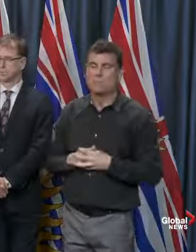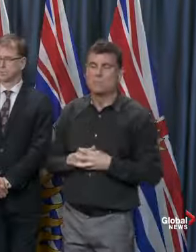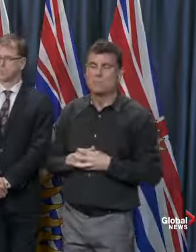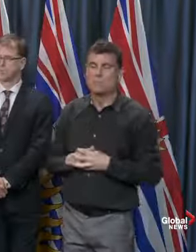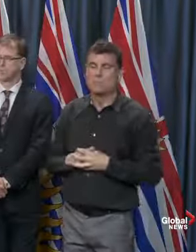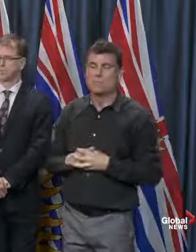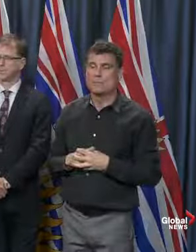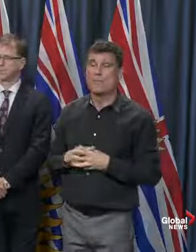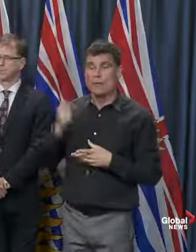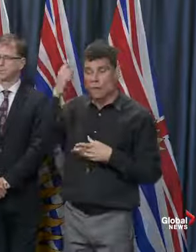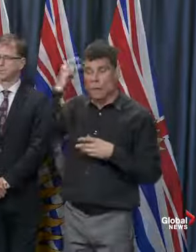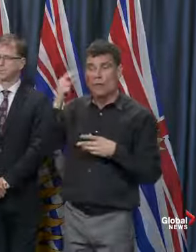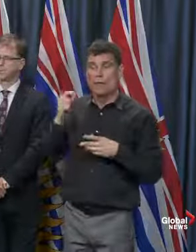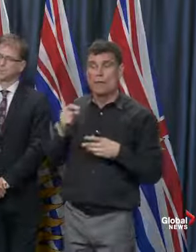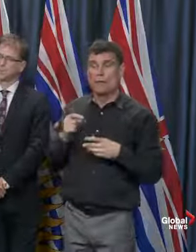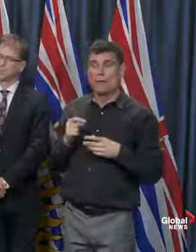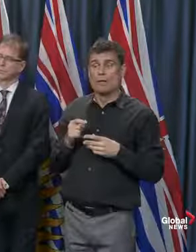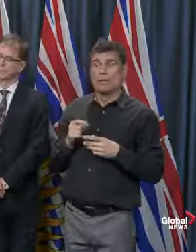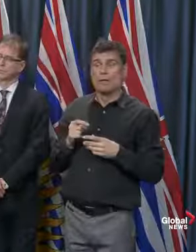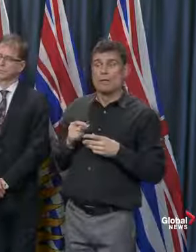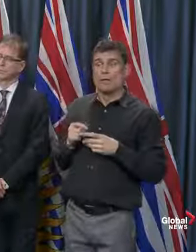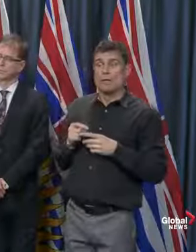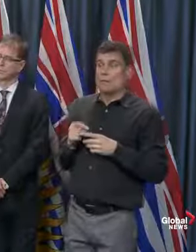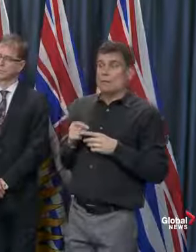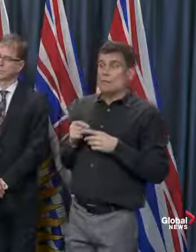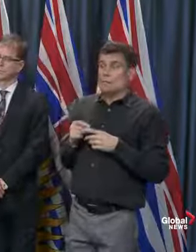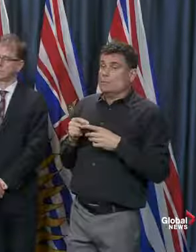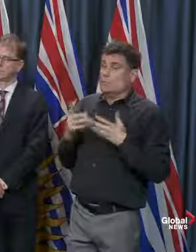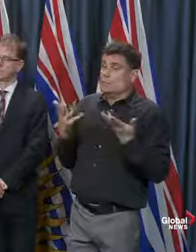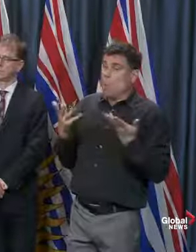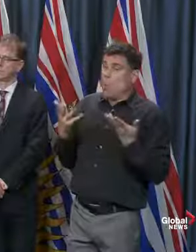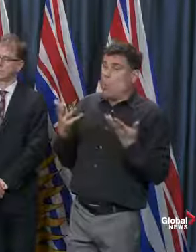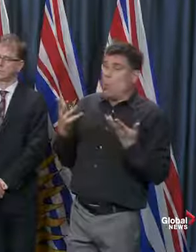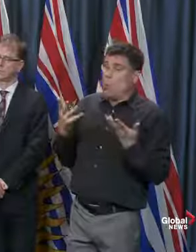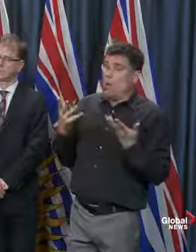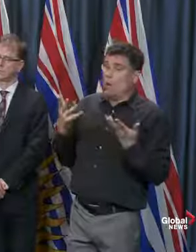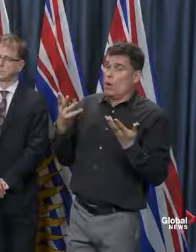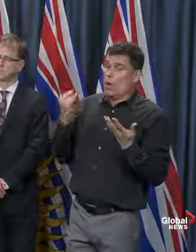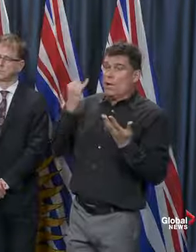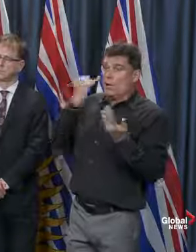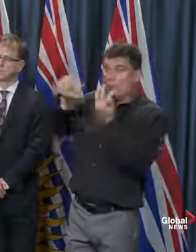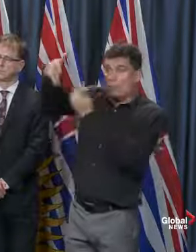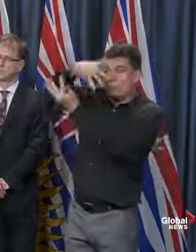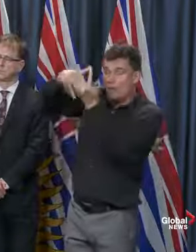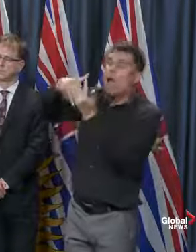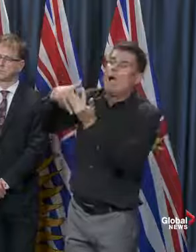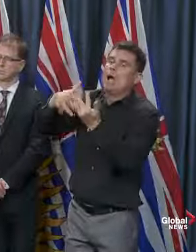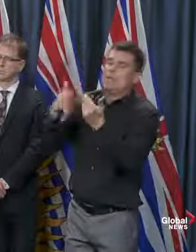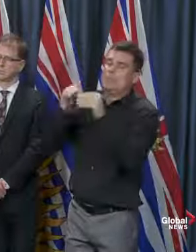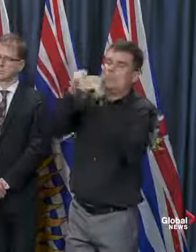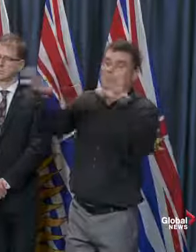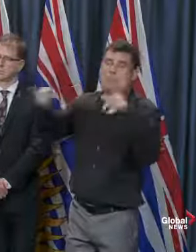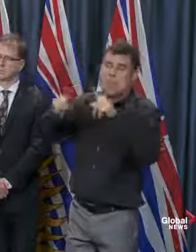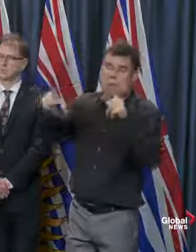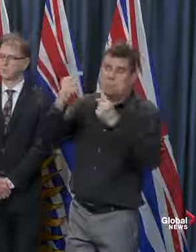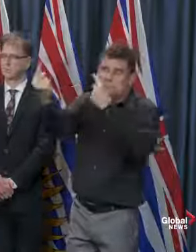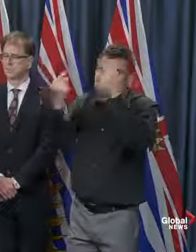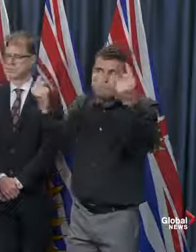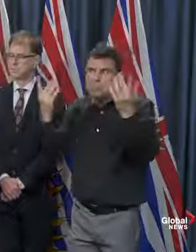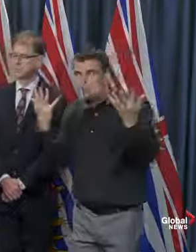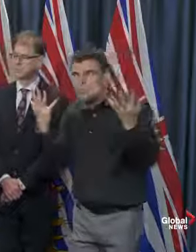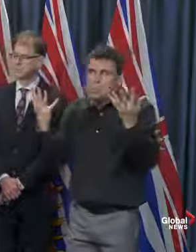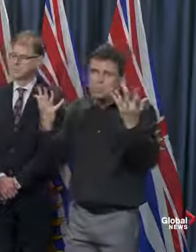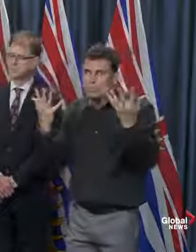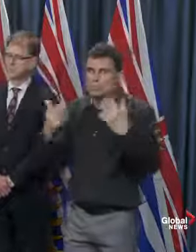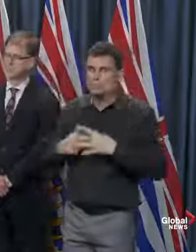So those are things that we've been looking at both for the interior and the north, to how to ensure that access to testing is there when it's